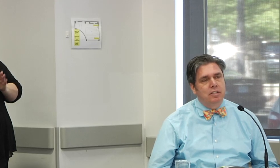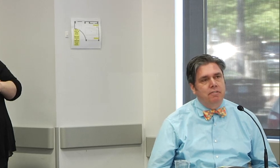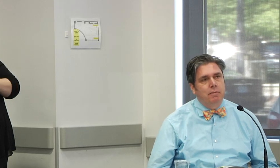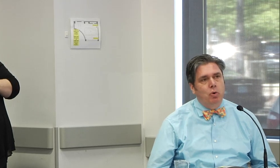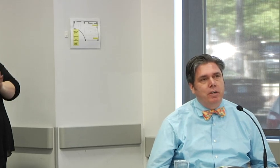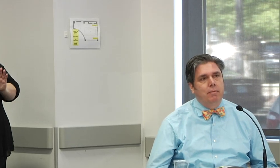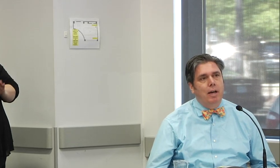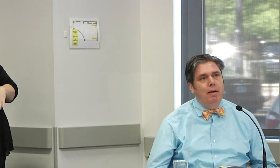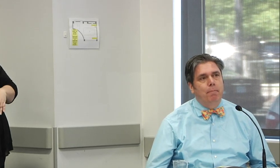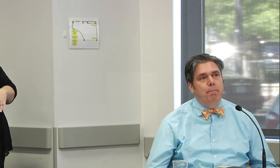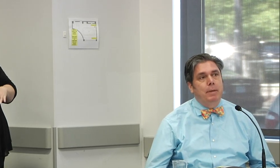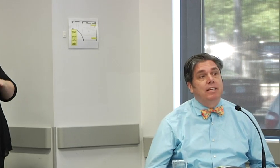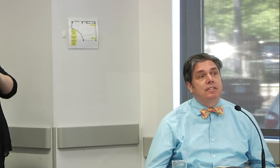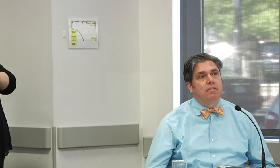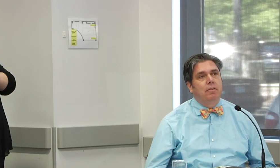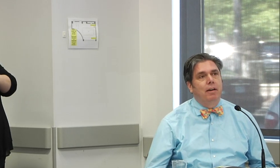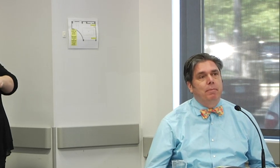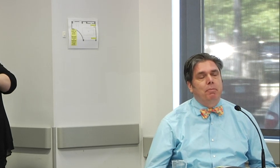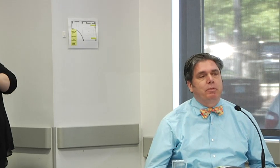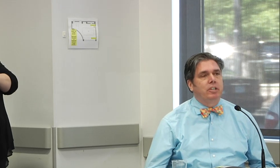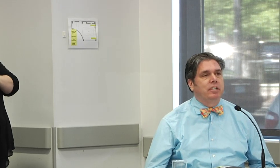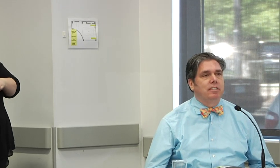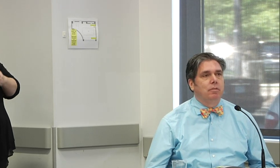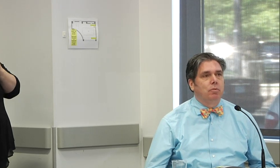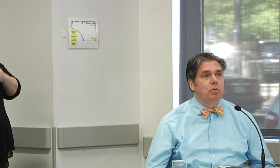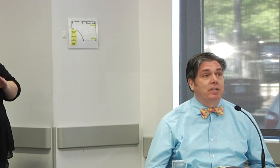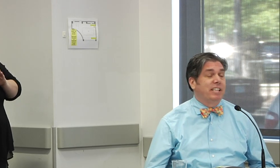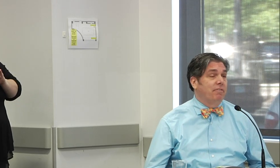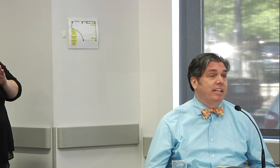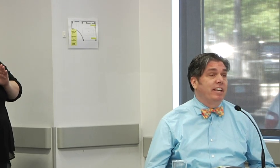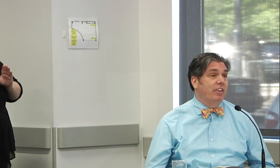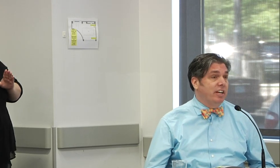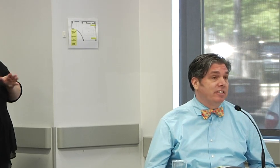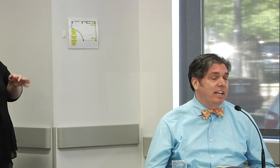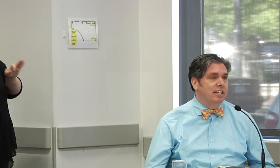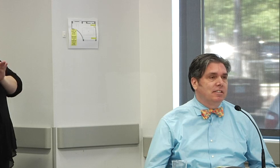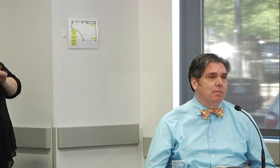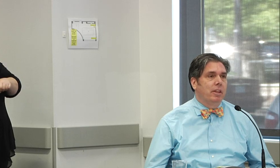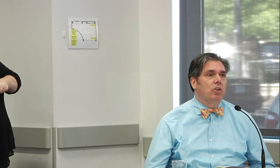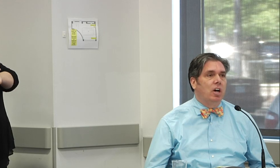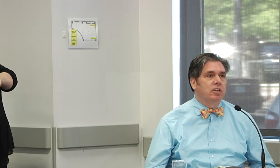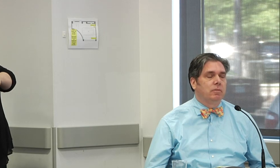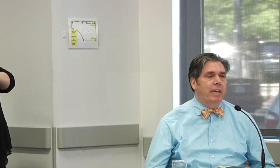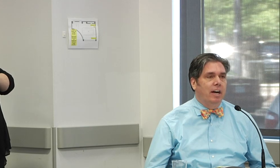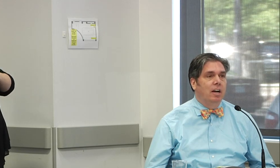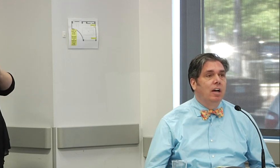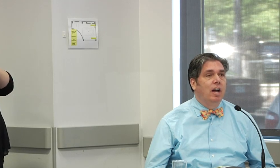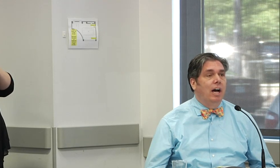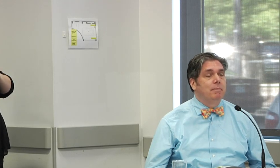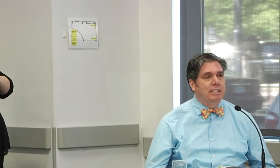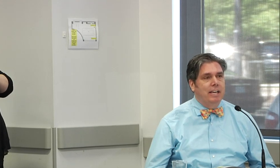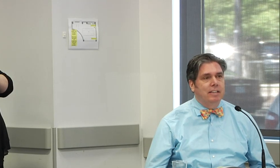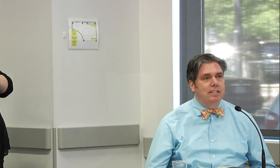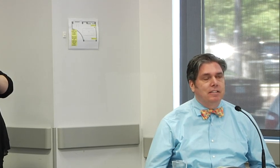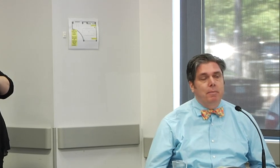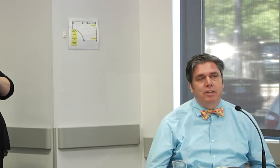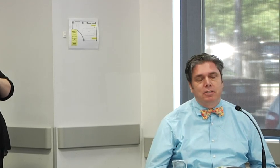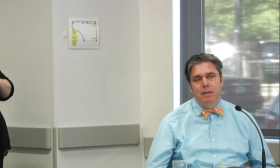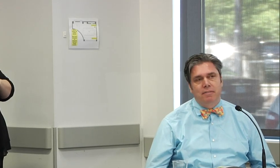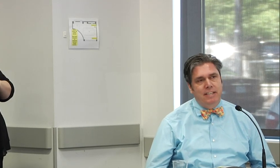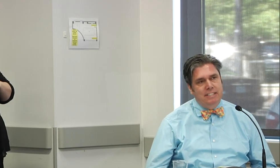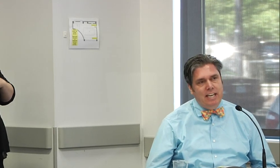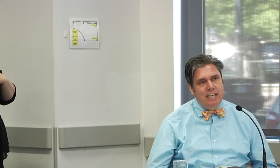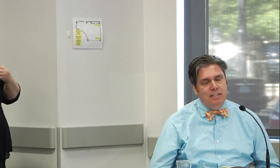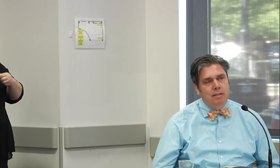serve an important piece of people returning to work safely in healthcare settings, some other long-term care settings, and some other